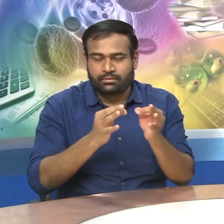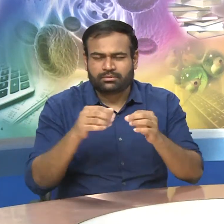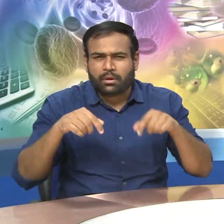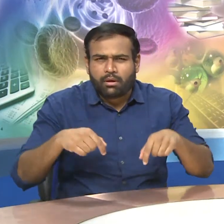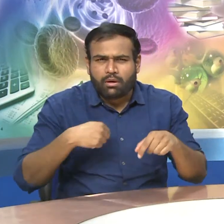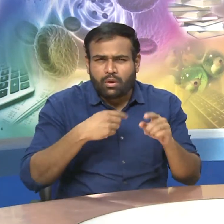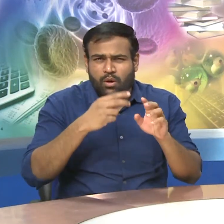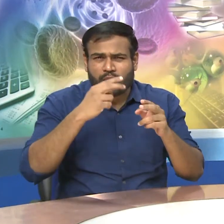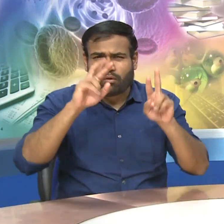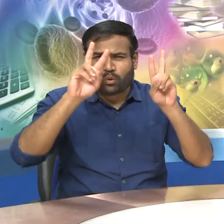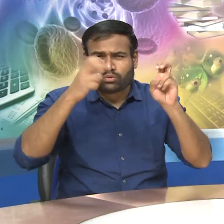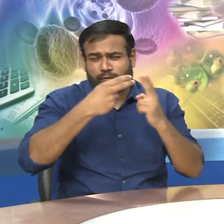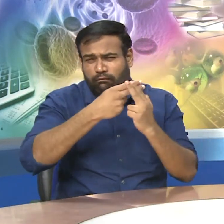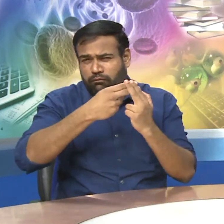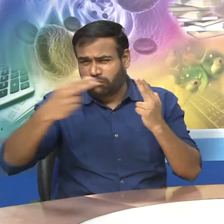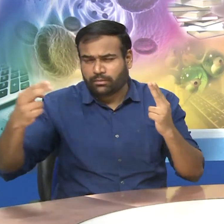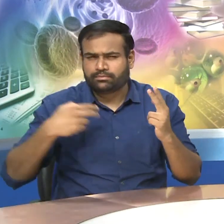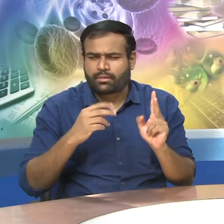This is part 1.